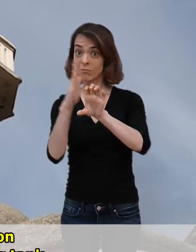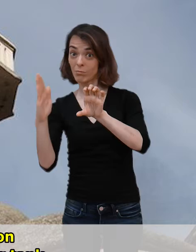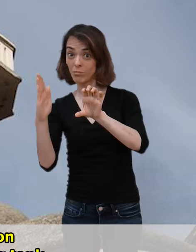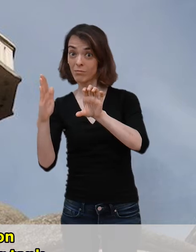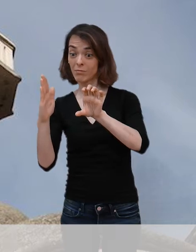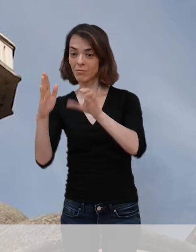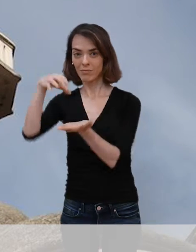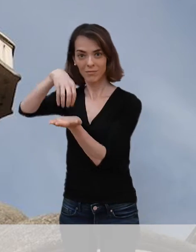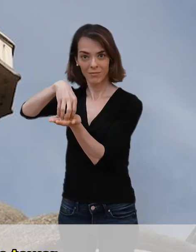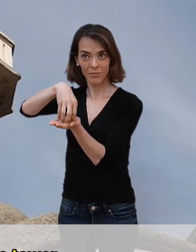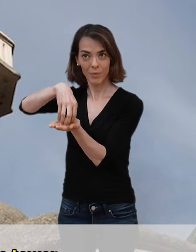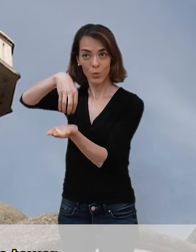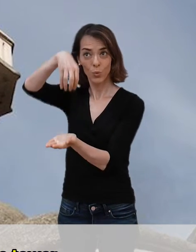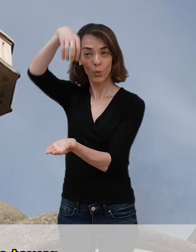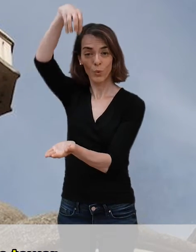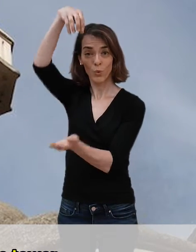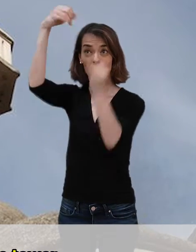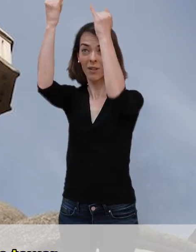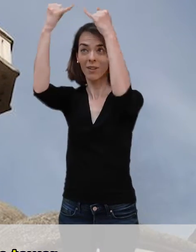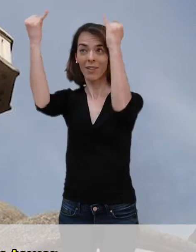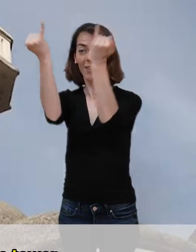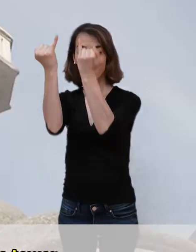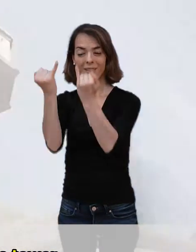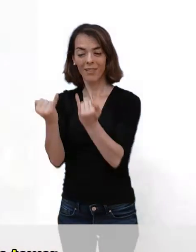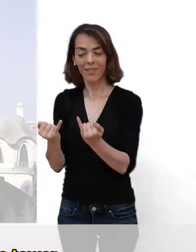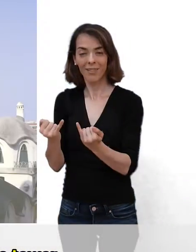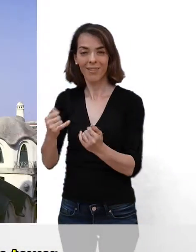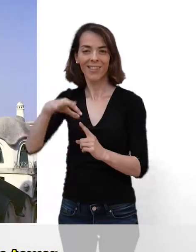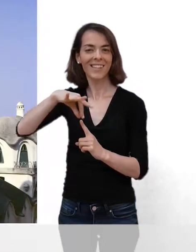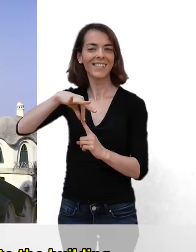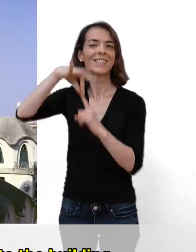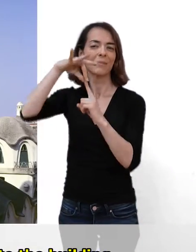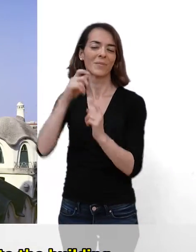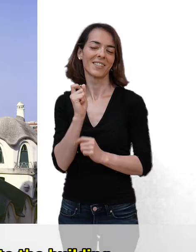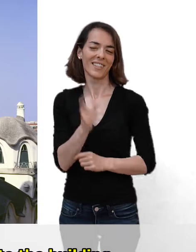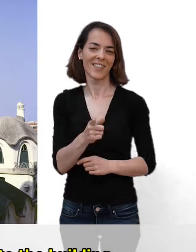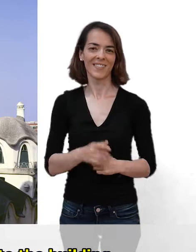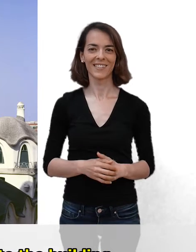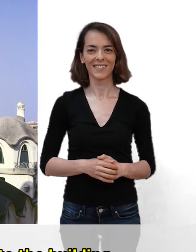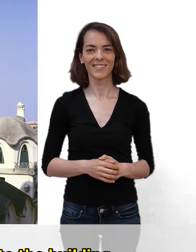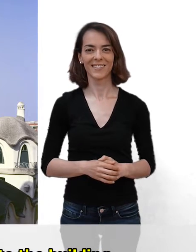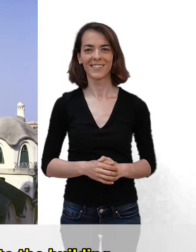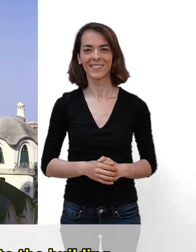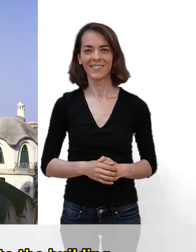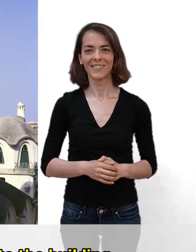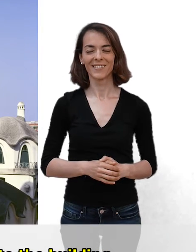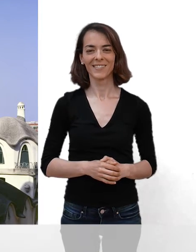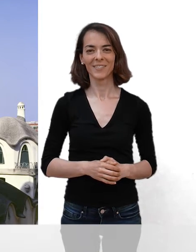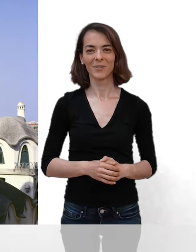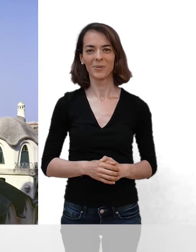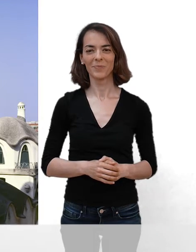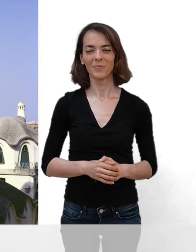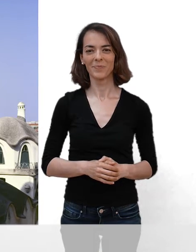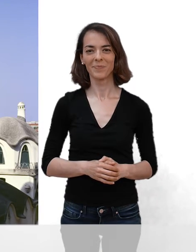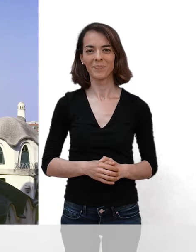as a water tank. Next to it, you'll see the minaret-like tower, which lends that personal touch to the building.